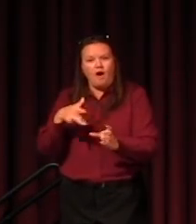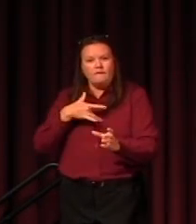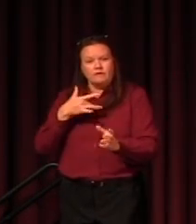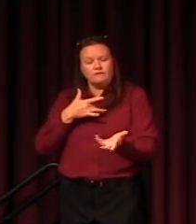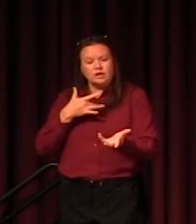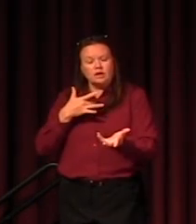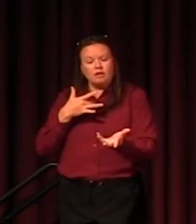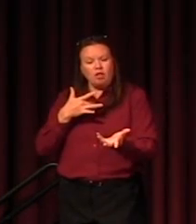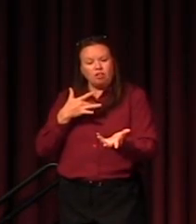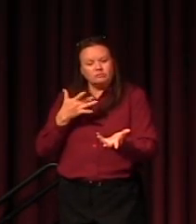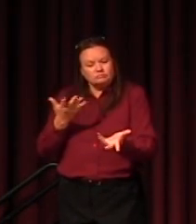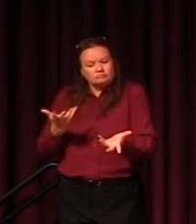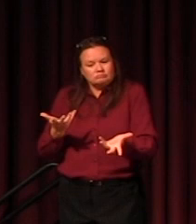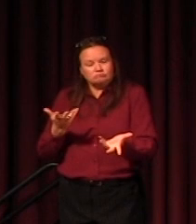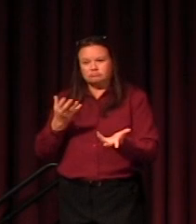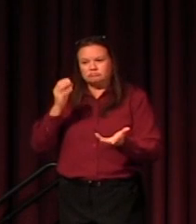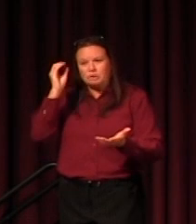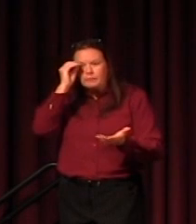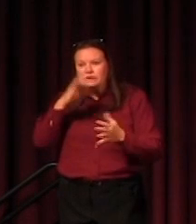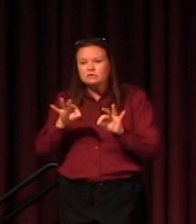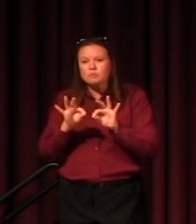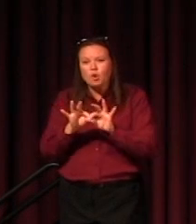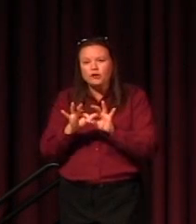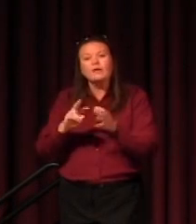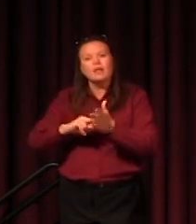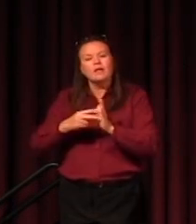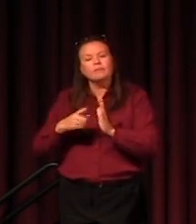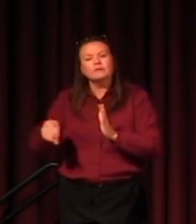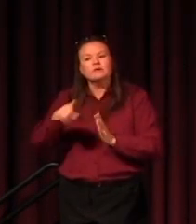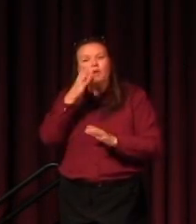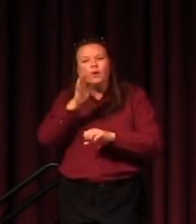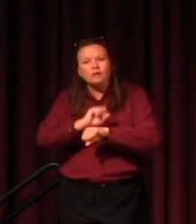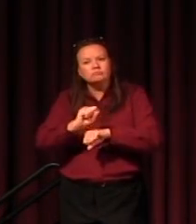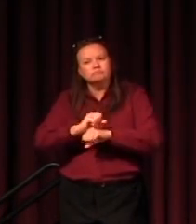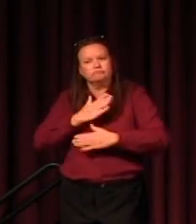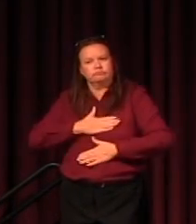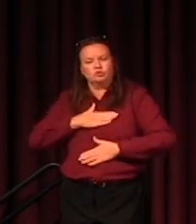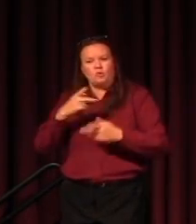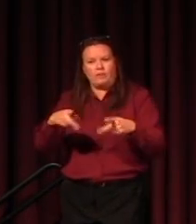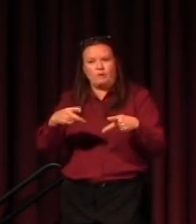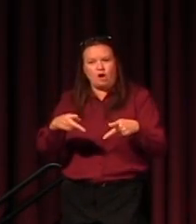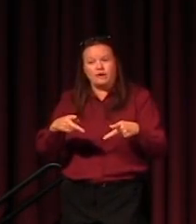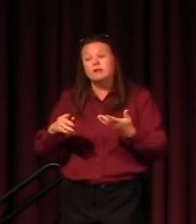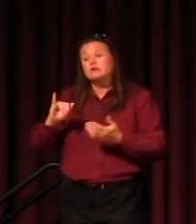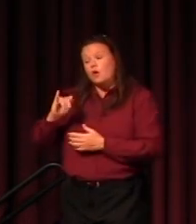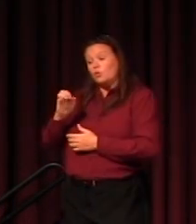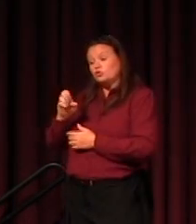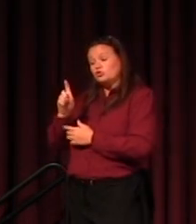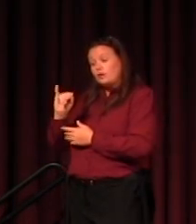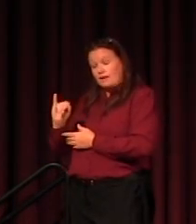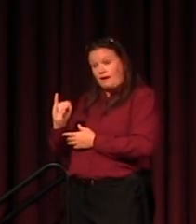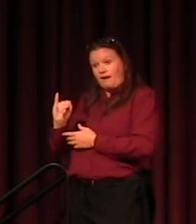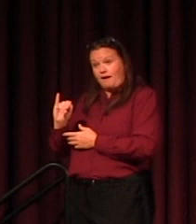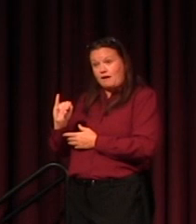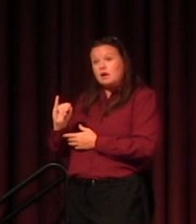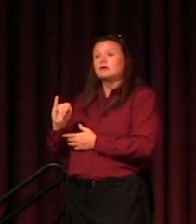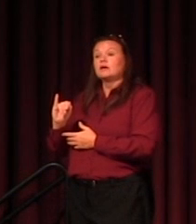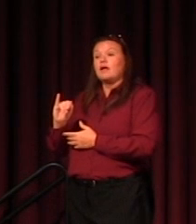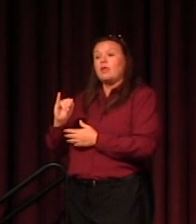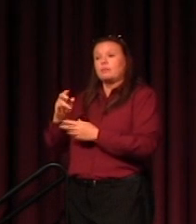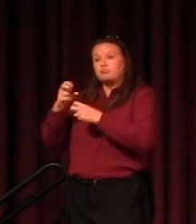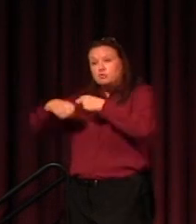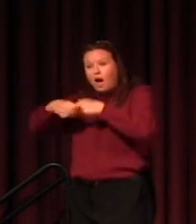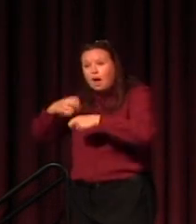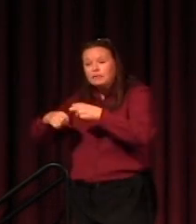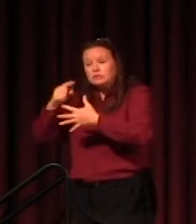So as we have conversations about issues related to JEDI, as we have conversations that may be difficult, one of the key things is to make sure we